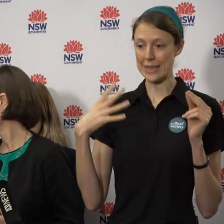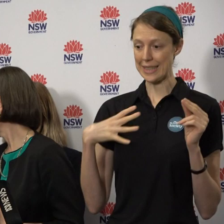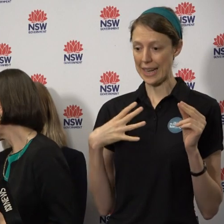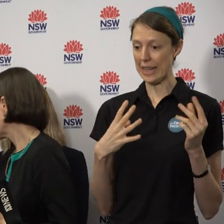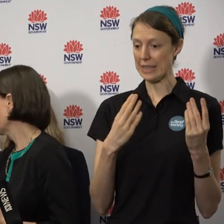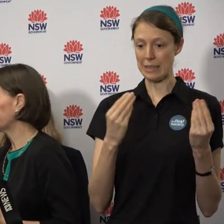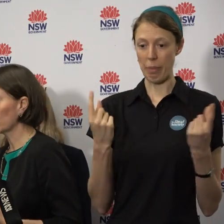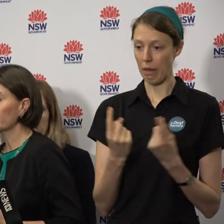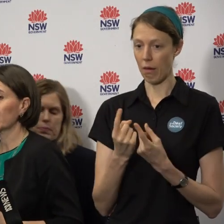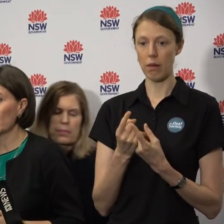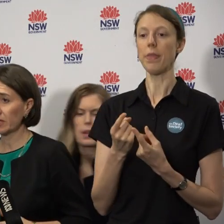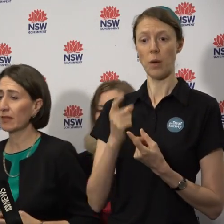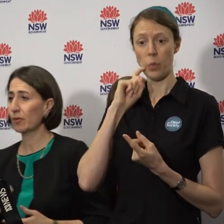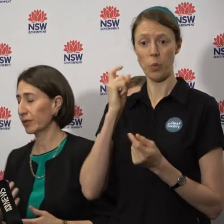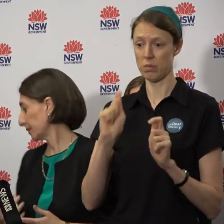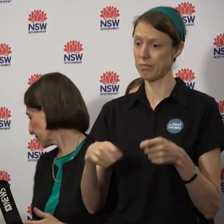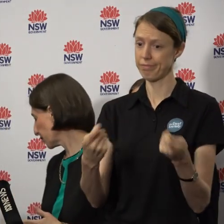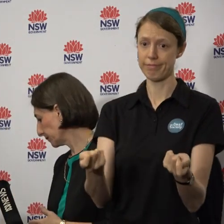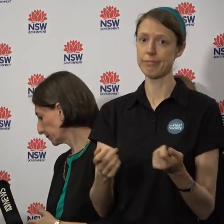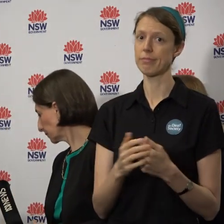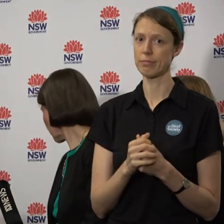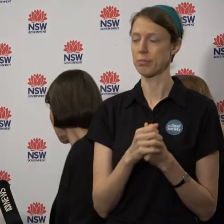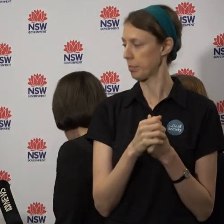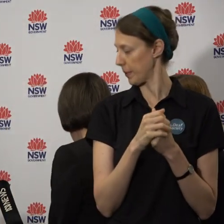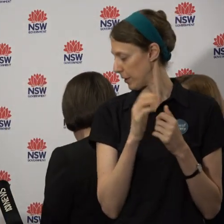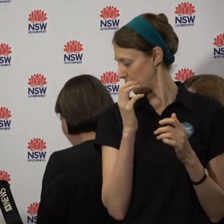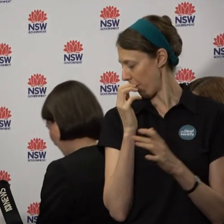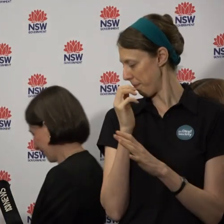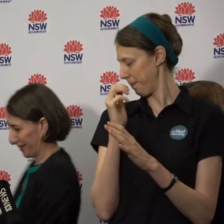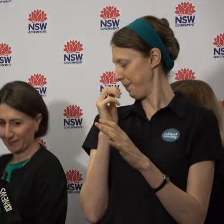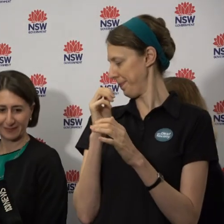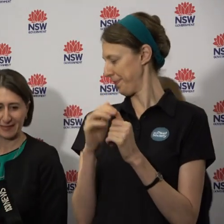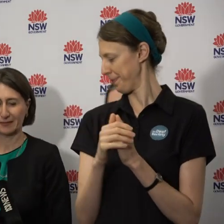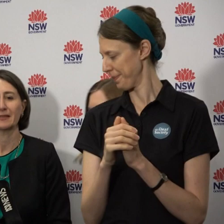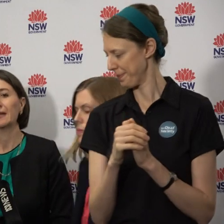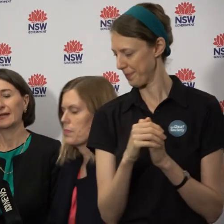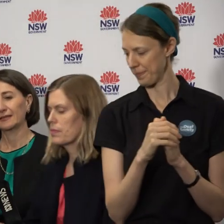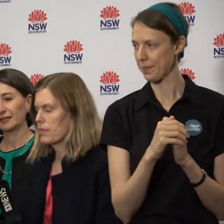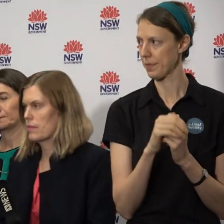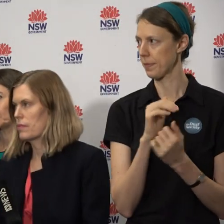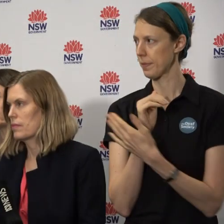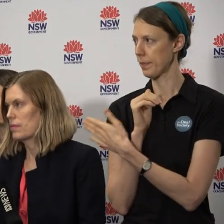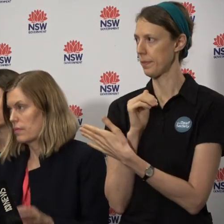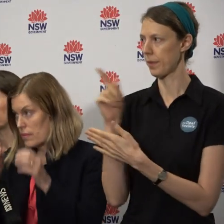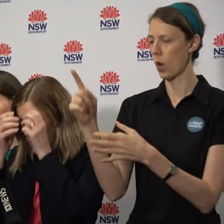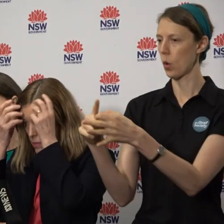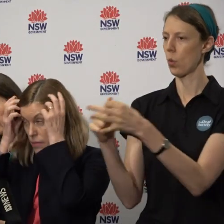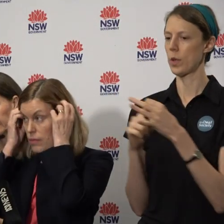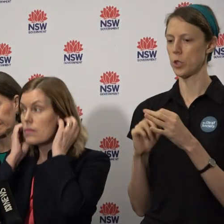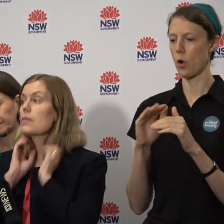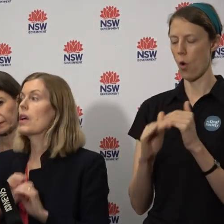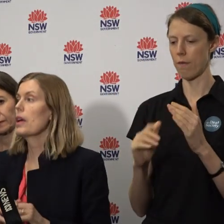I'll ask the Chief Medical Officer to comment on that point. The GPs are telling me they don't have the resources on the ground to deal and safely